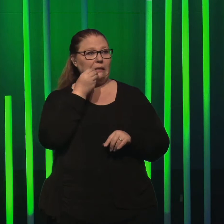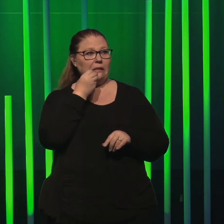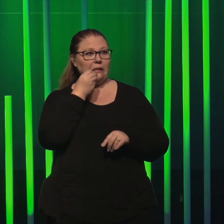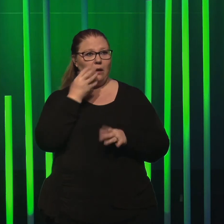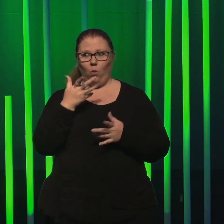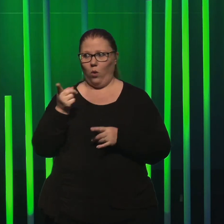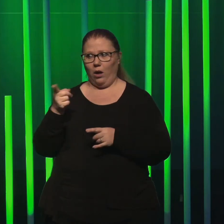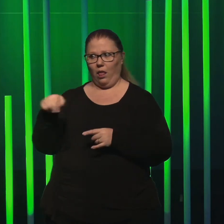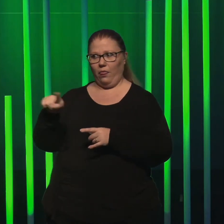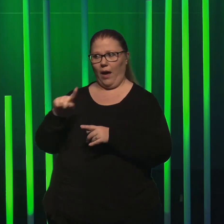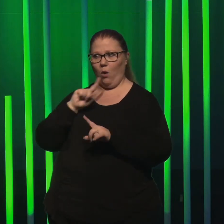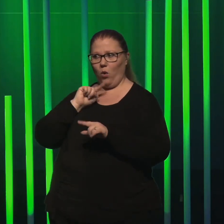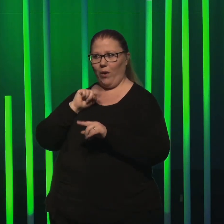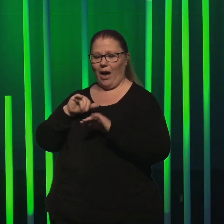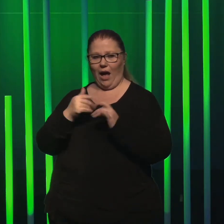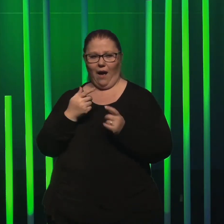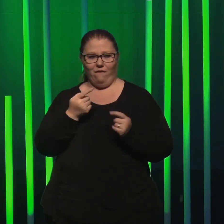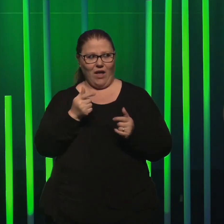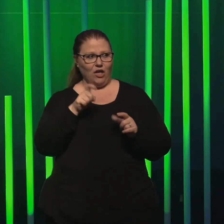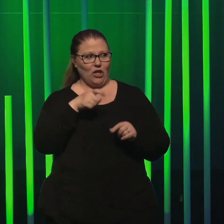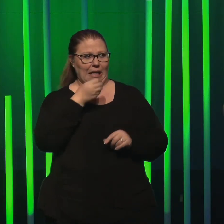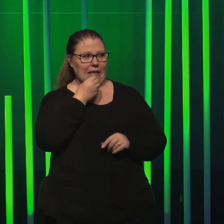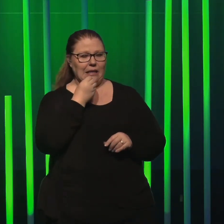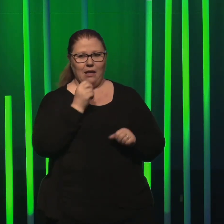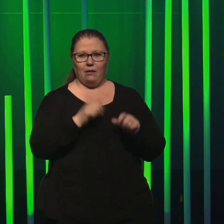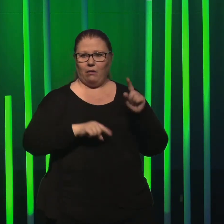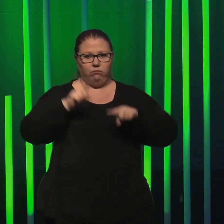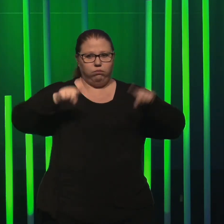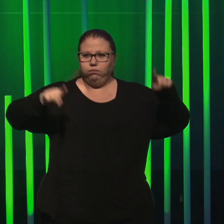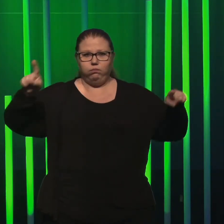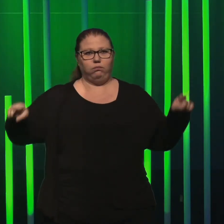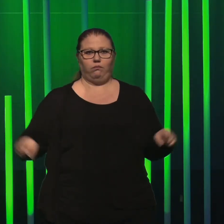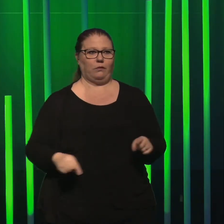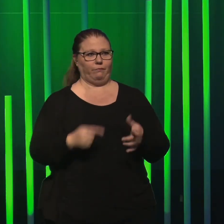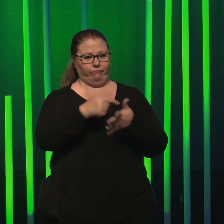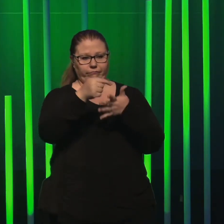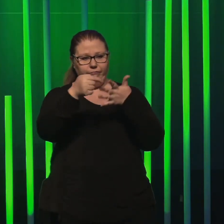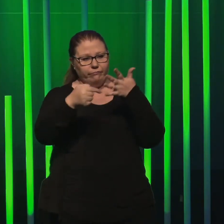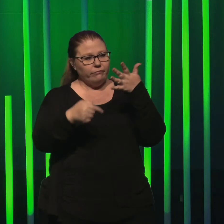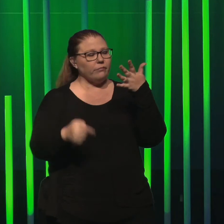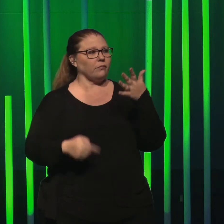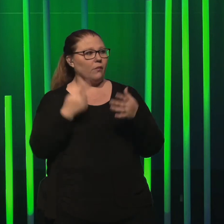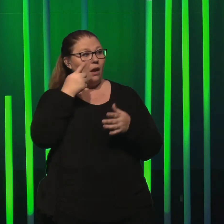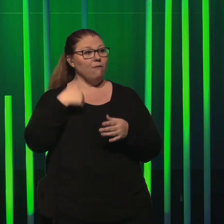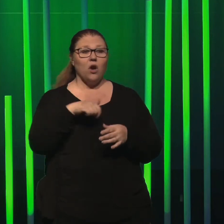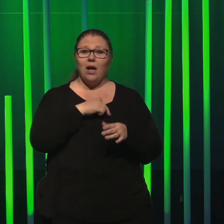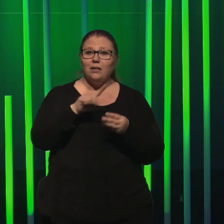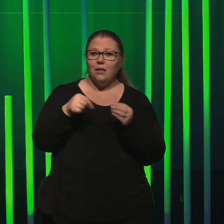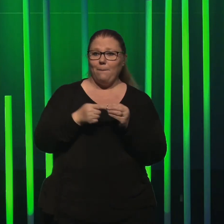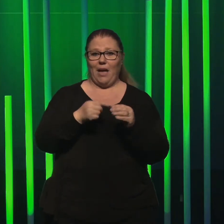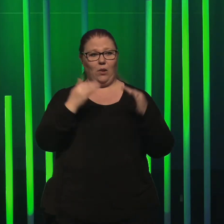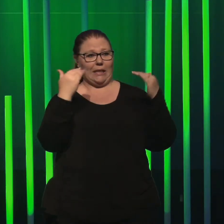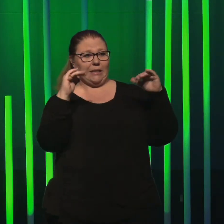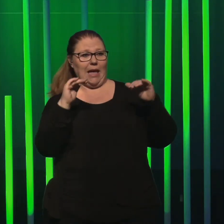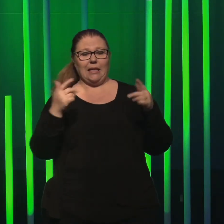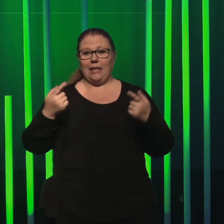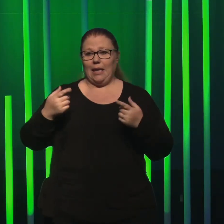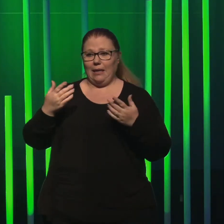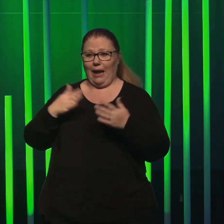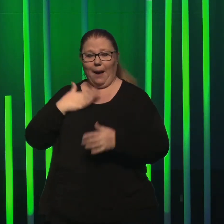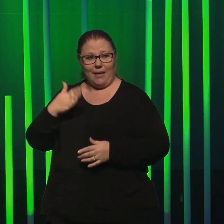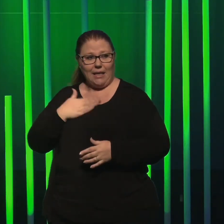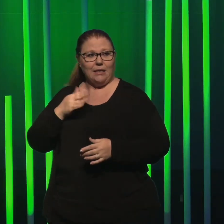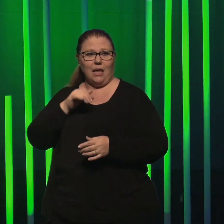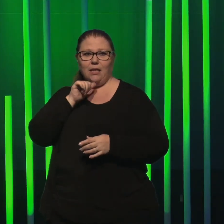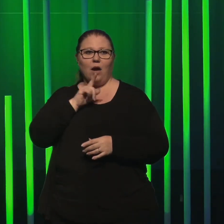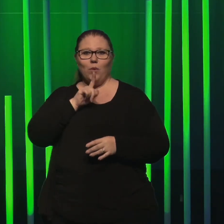ordering? How fast should I eat? Right? I mean, all these things. And for us, it's about status and happiness, not necessarily